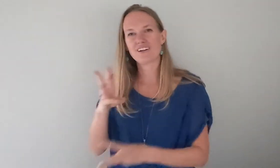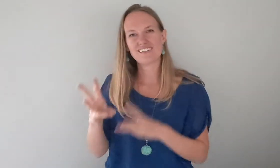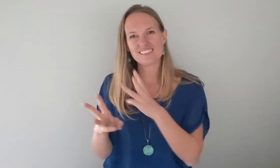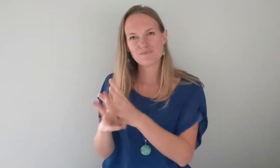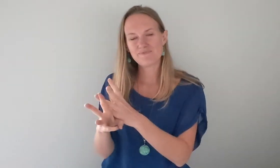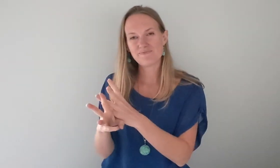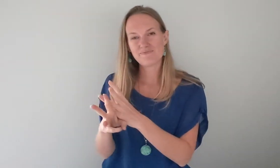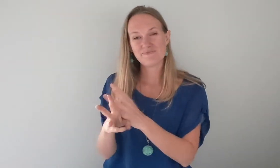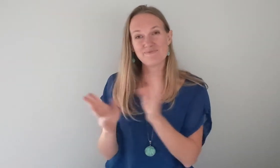world.